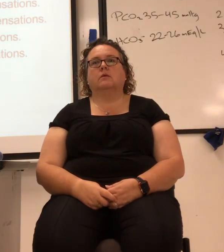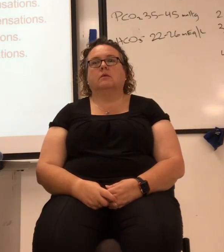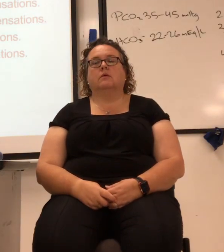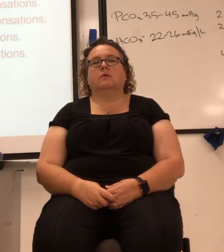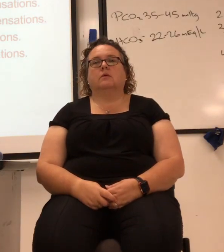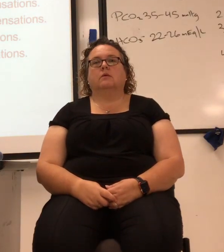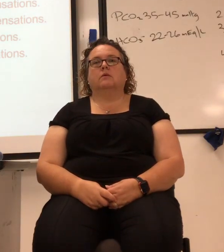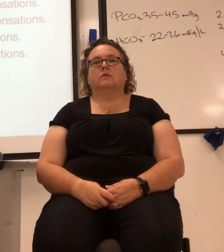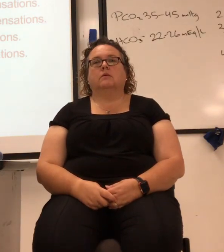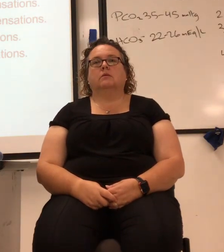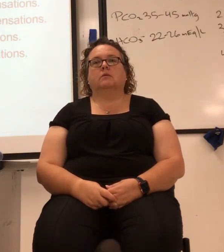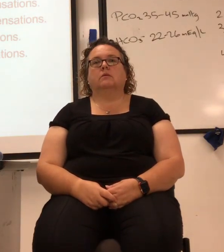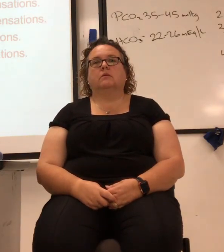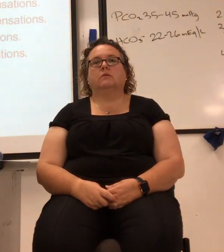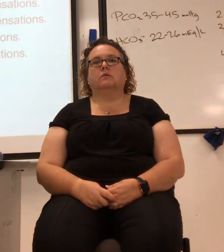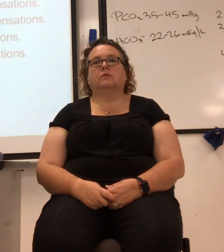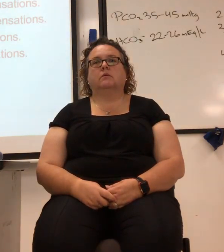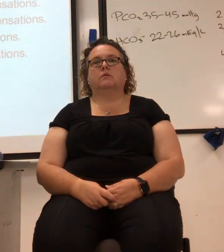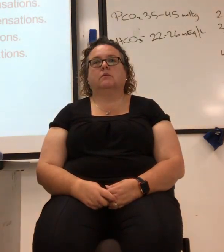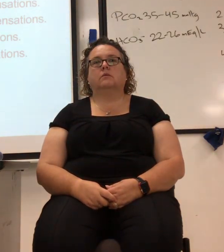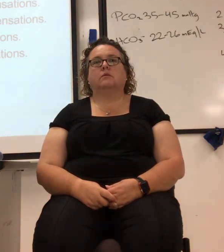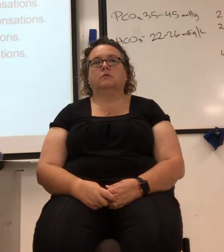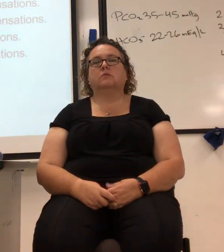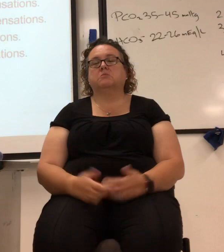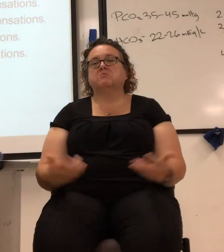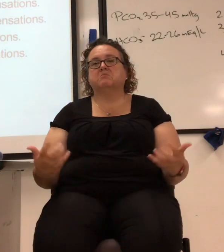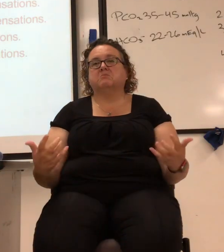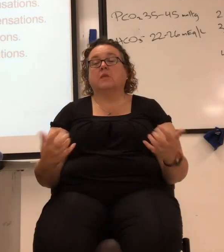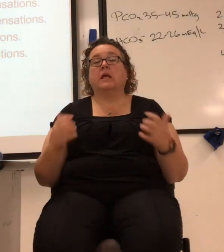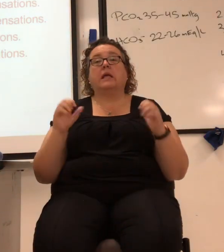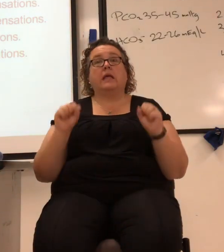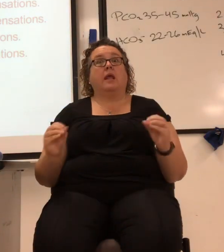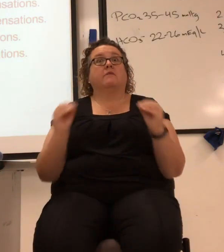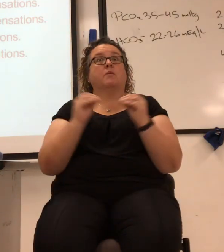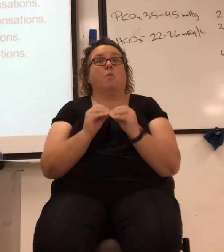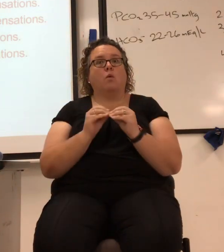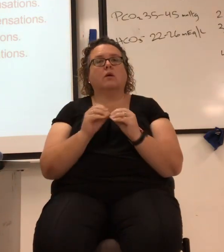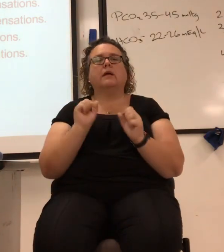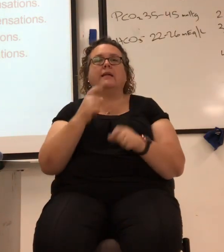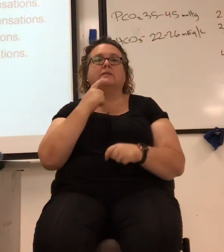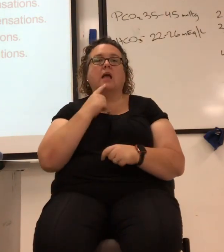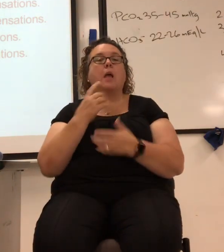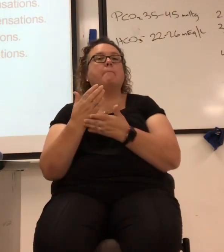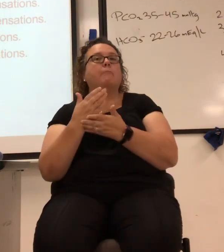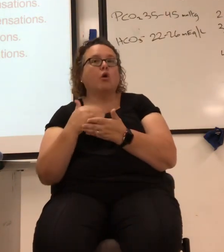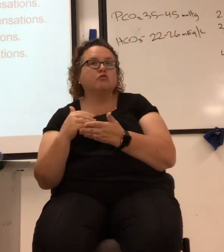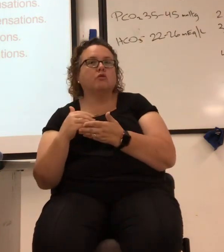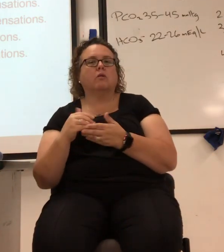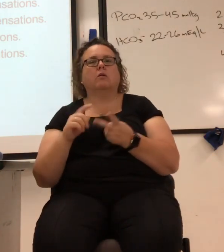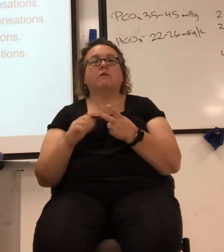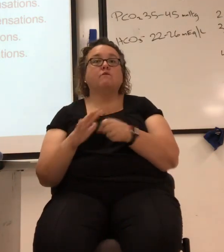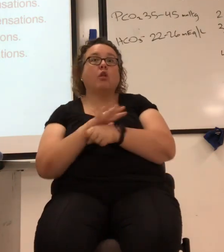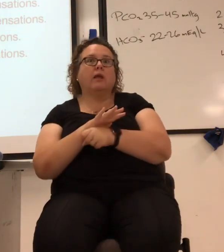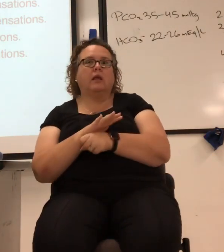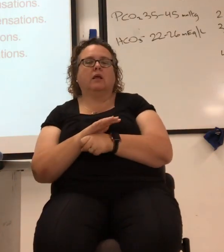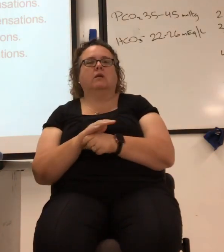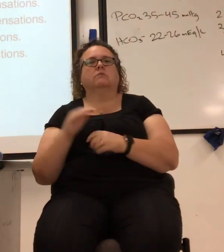this whole equation again, you're pushing it this way. So this is low. It's trying to help. You're breathing off as